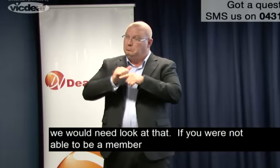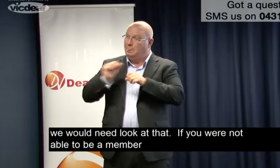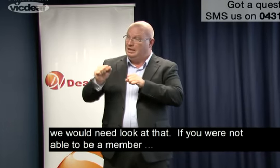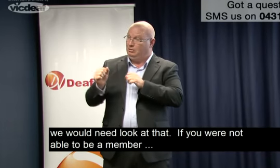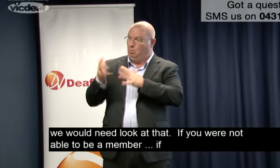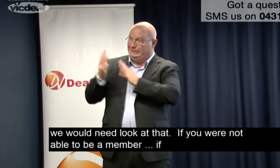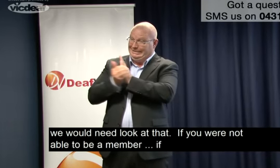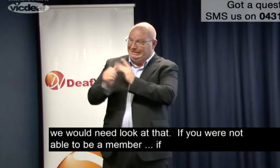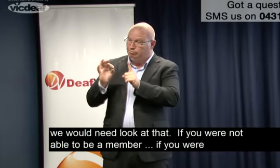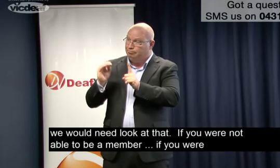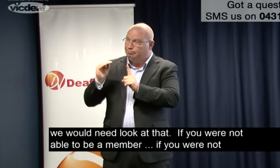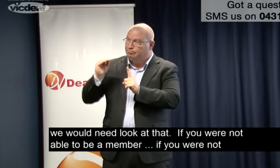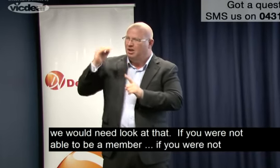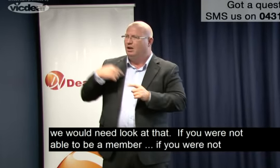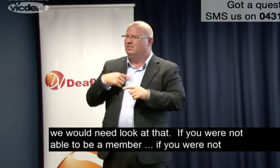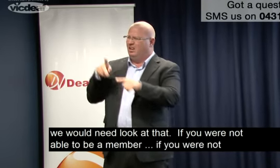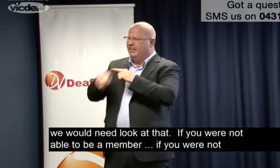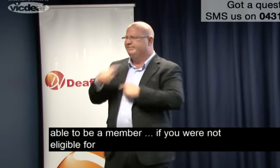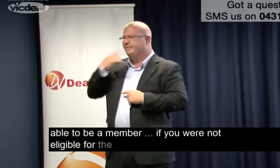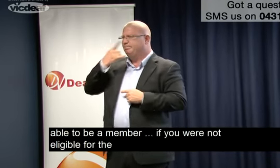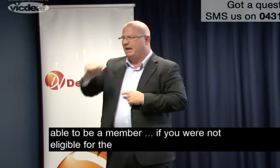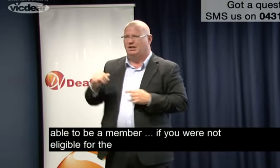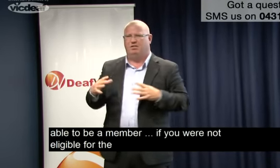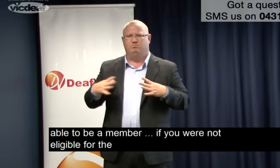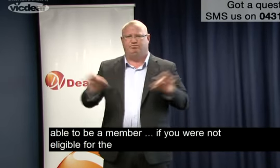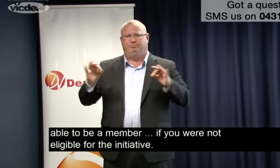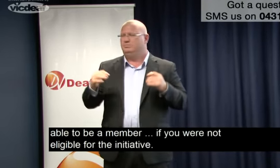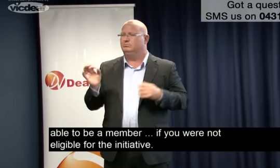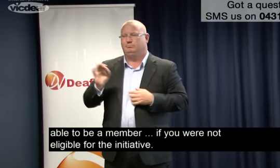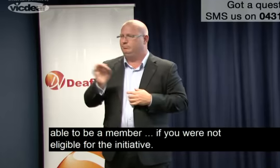initiative. If the person polishes their skills over time,